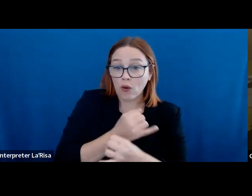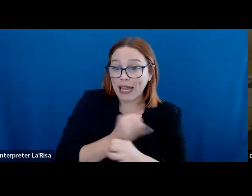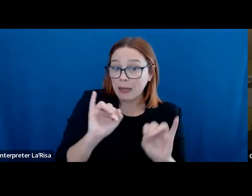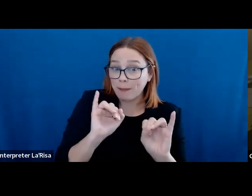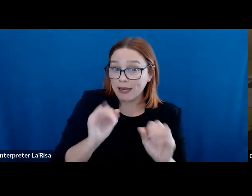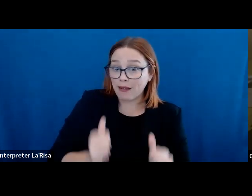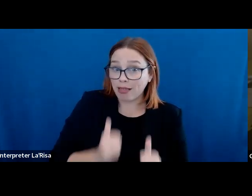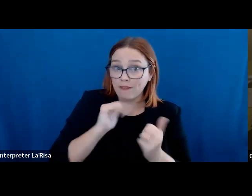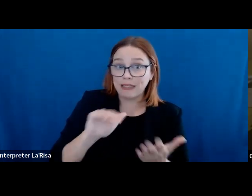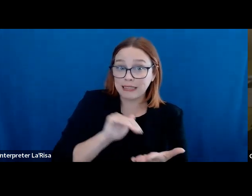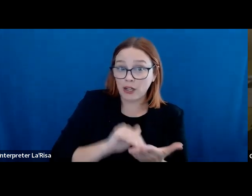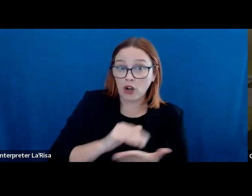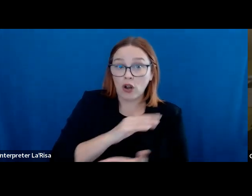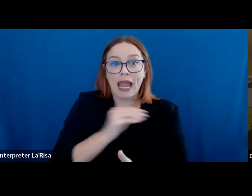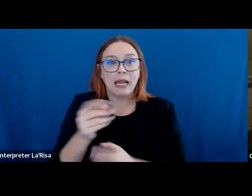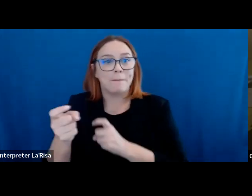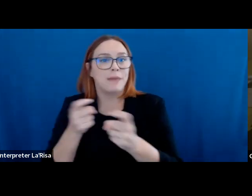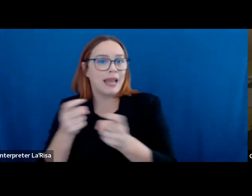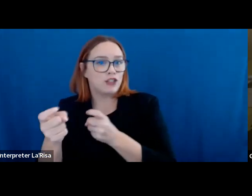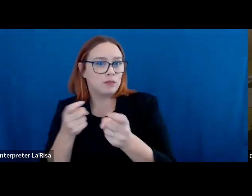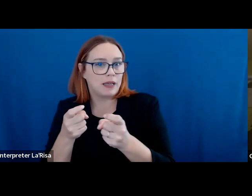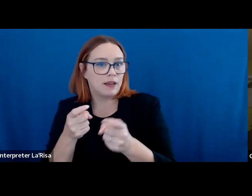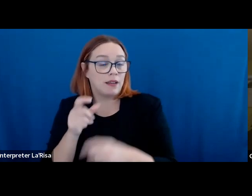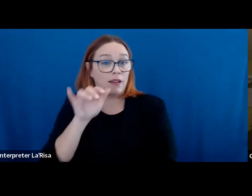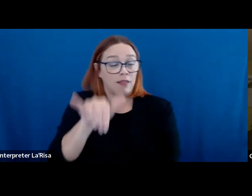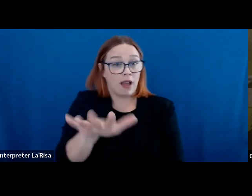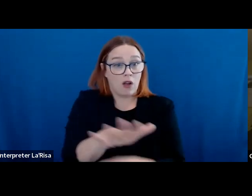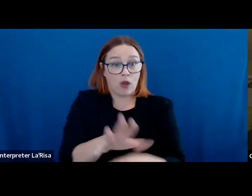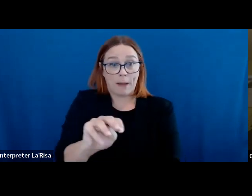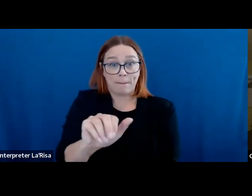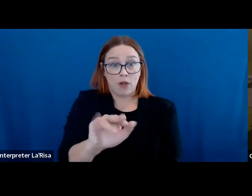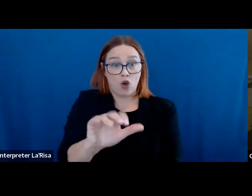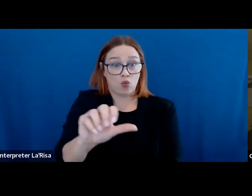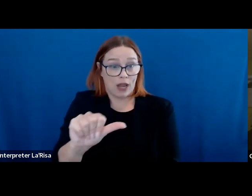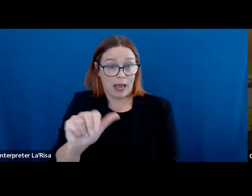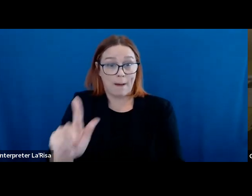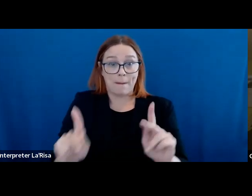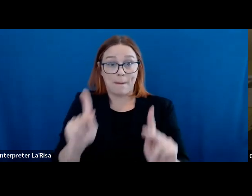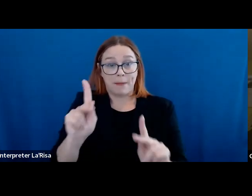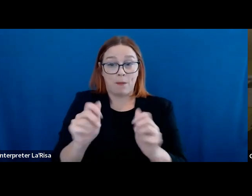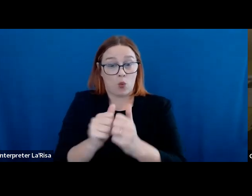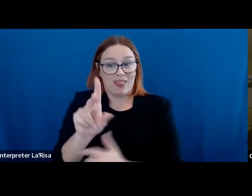completely. Just following Hurricane Fiona 3 weeks ago, and